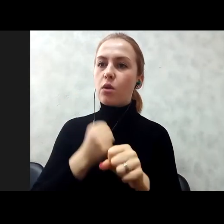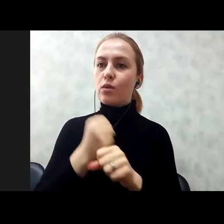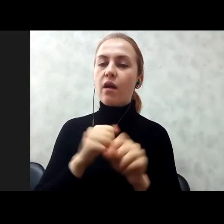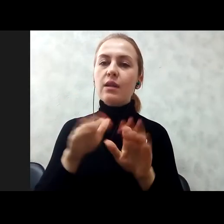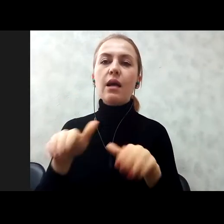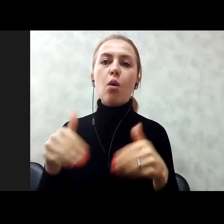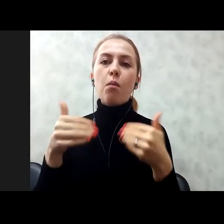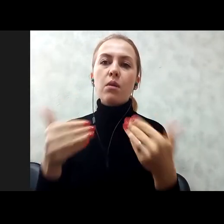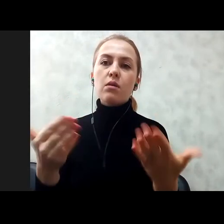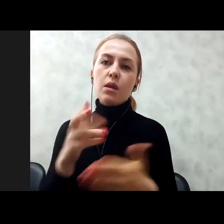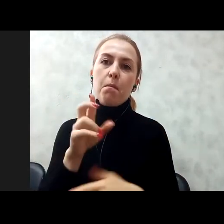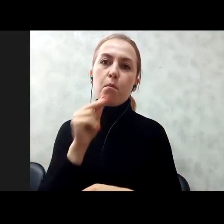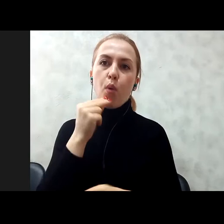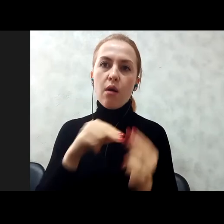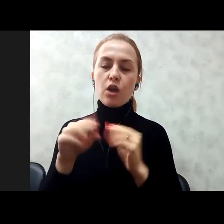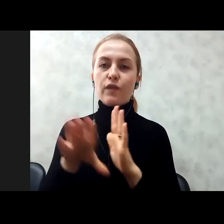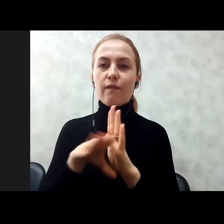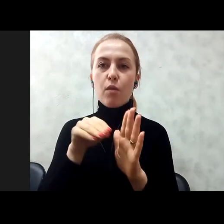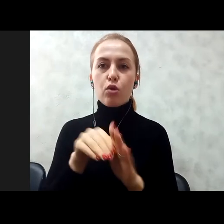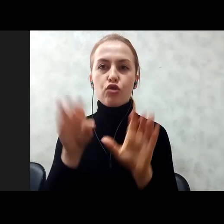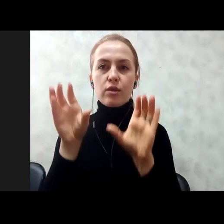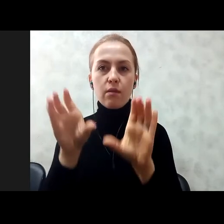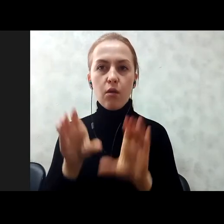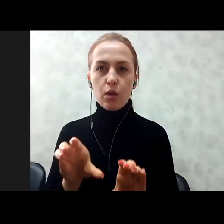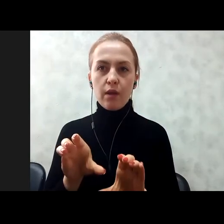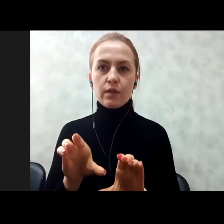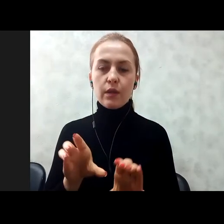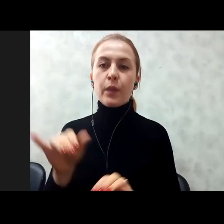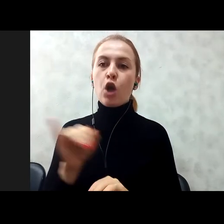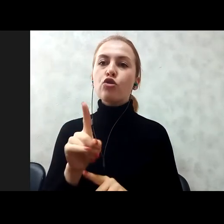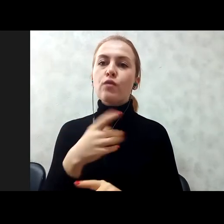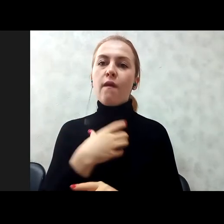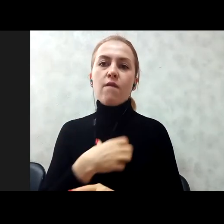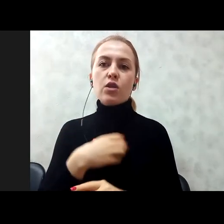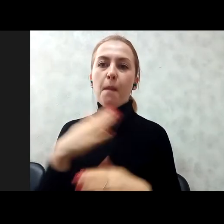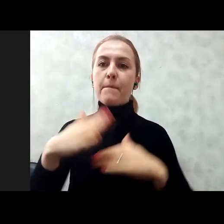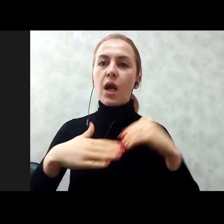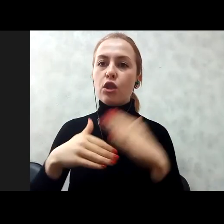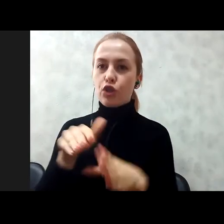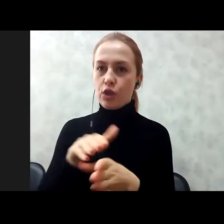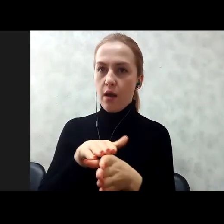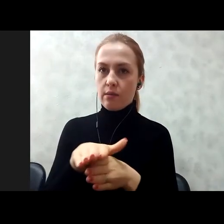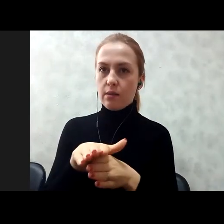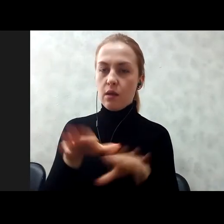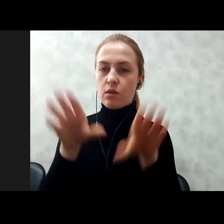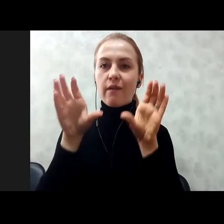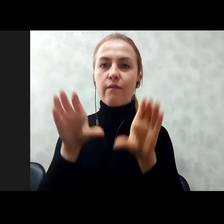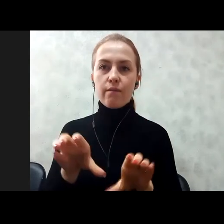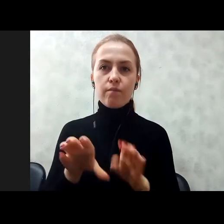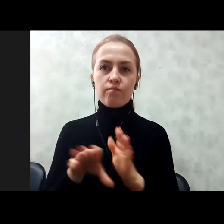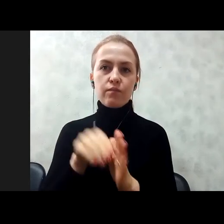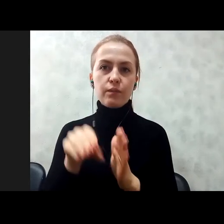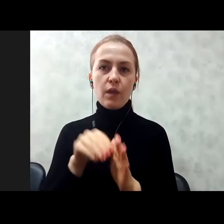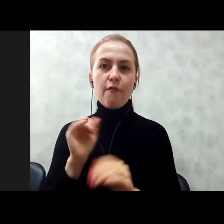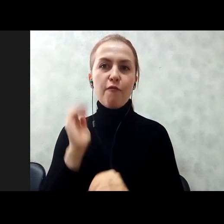and we are now to develop recommendations enabling us to improve legislation and its practical